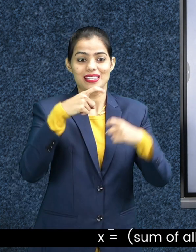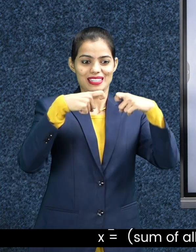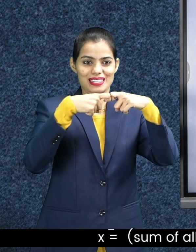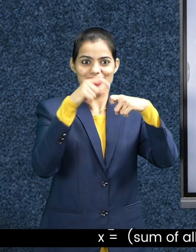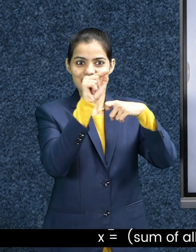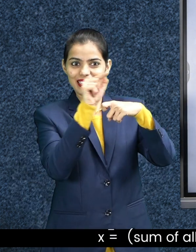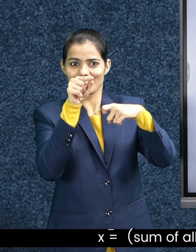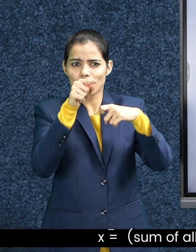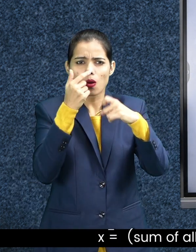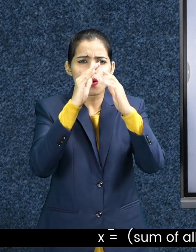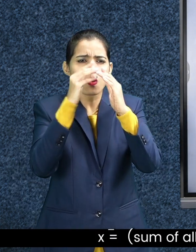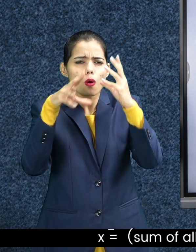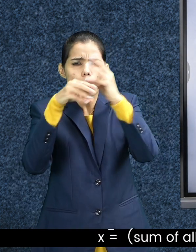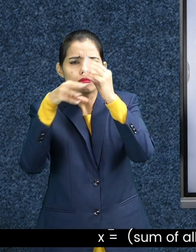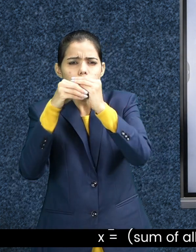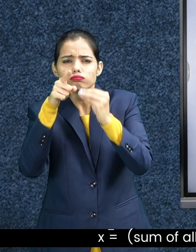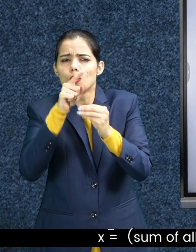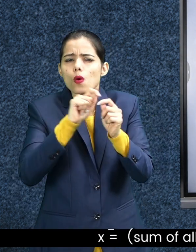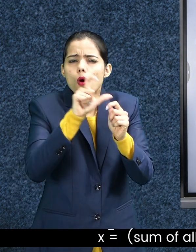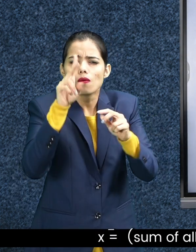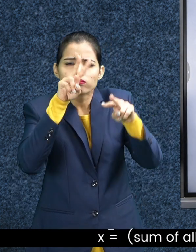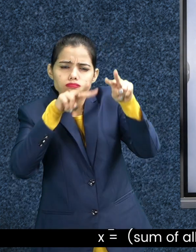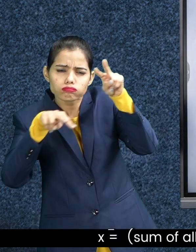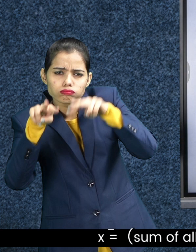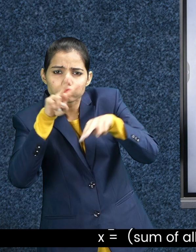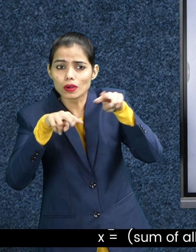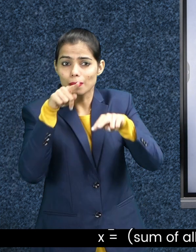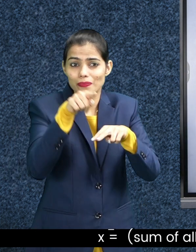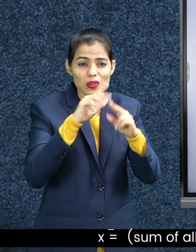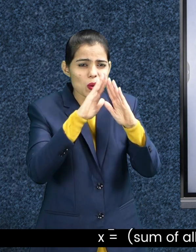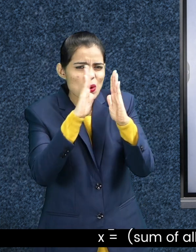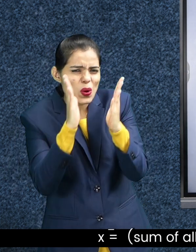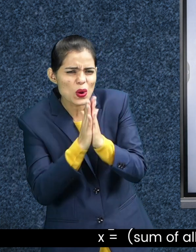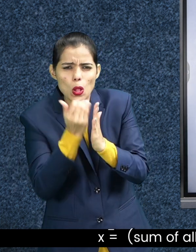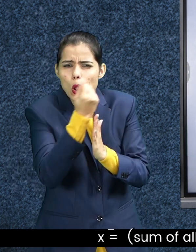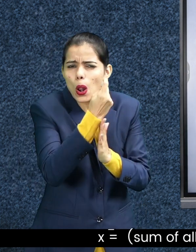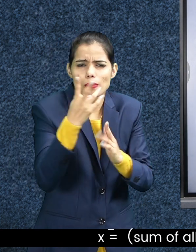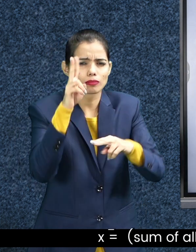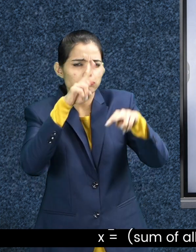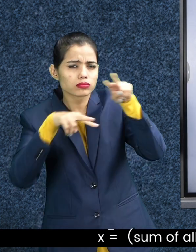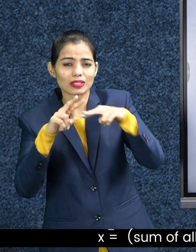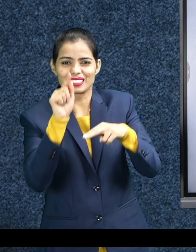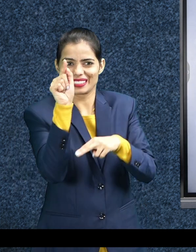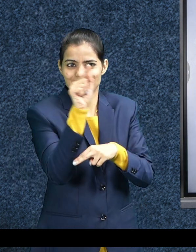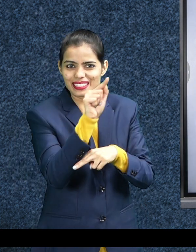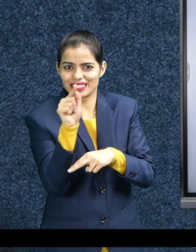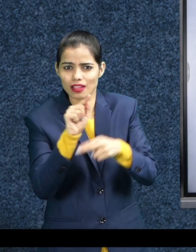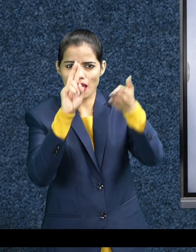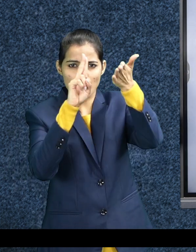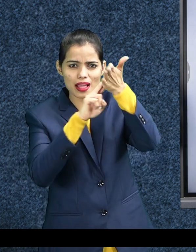X bar is equal to sum of all the observation by total number of observations is equal to summation